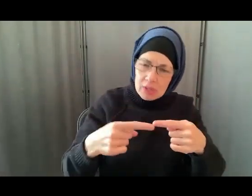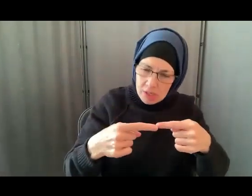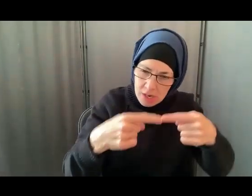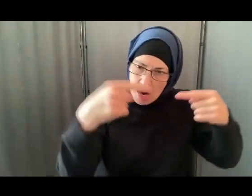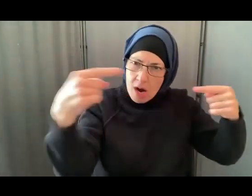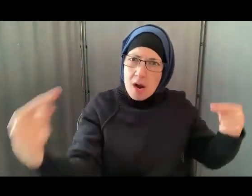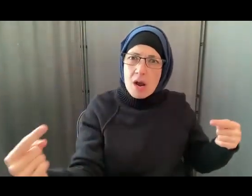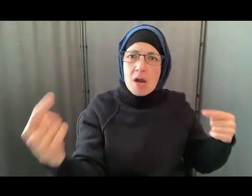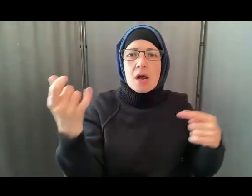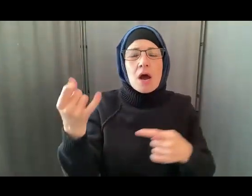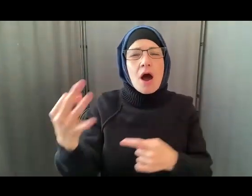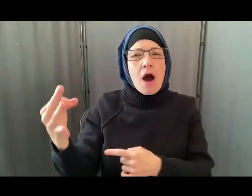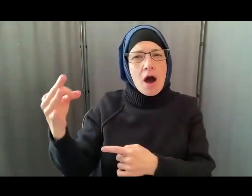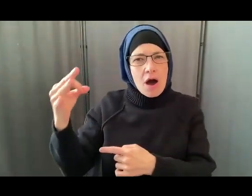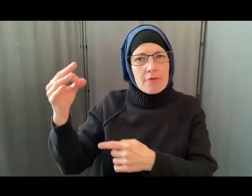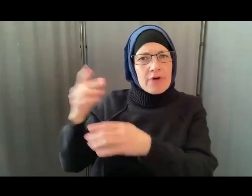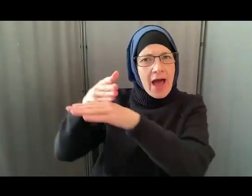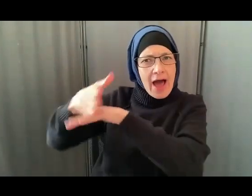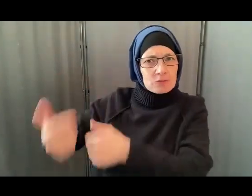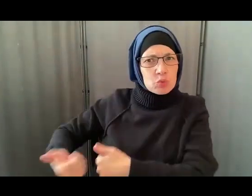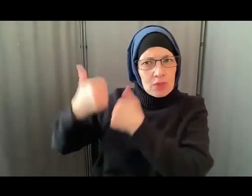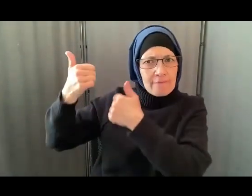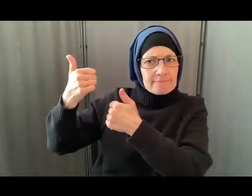hereafter. It's a play.